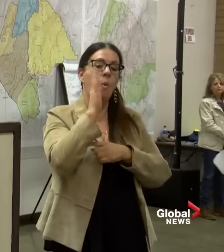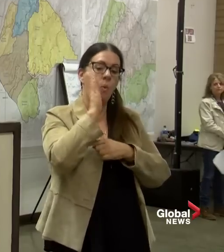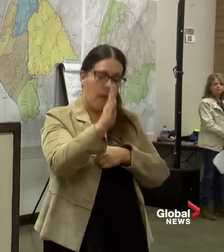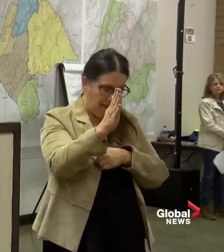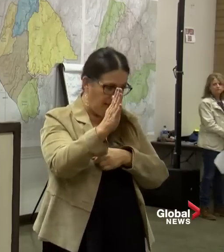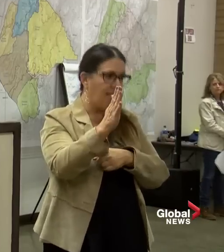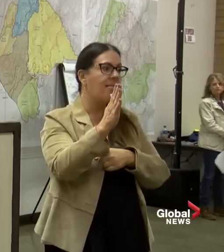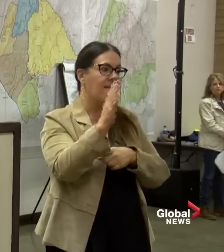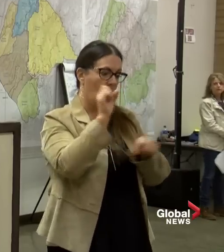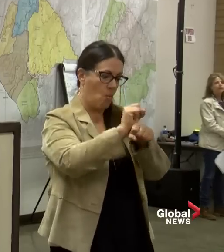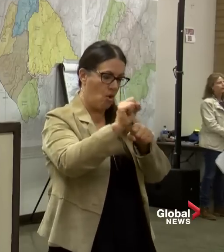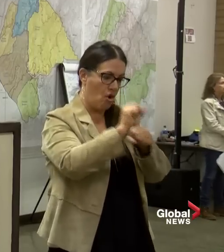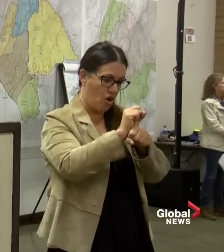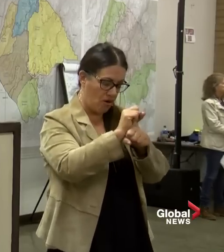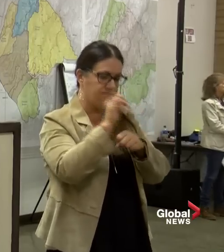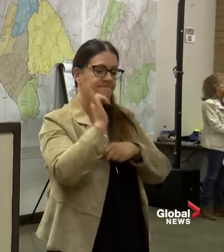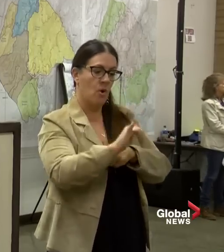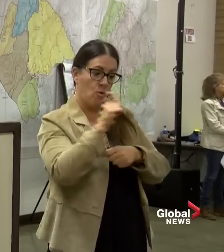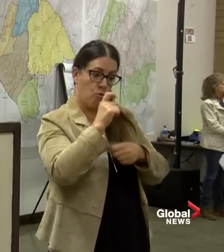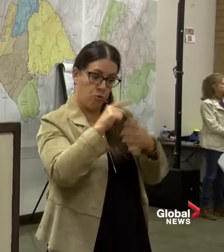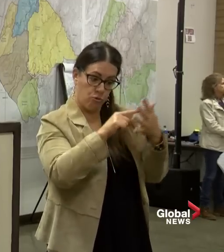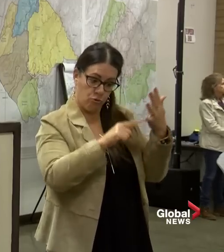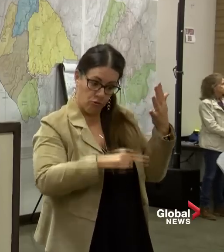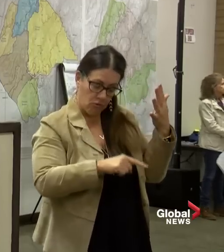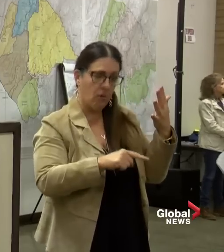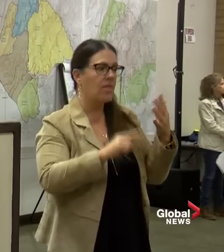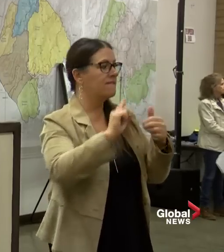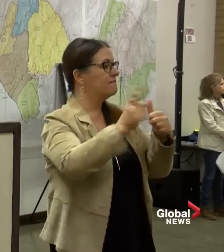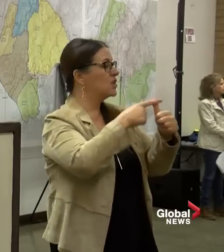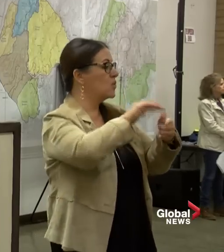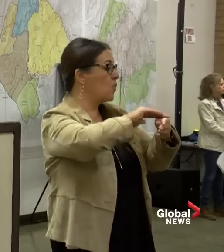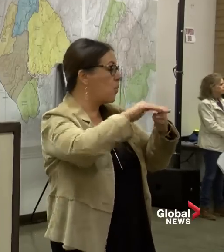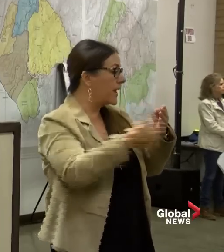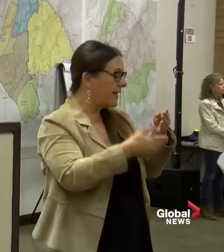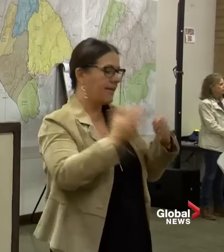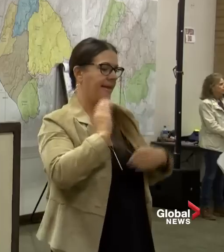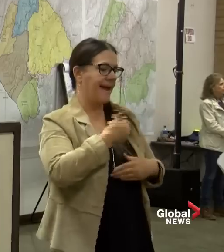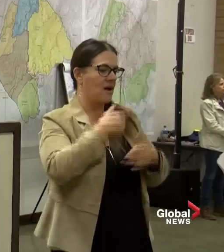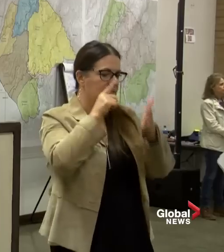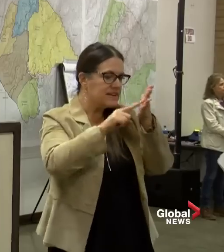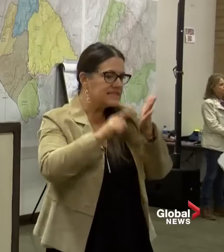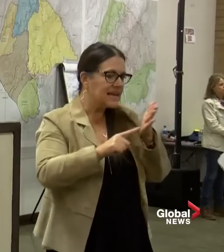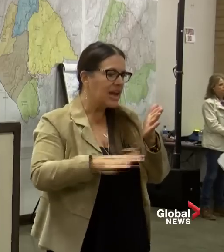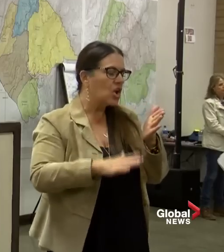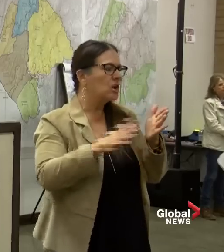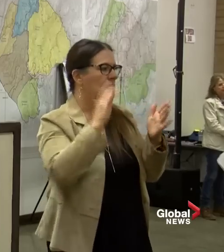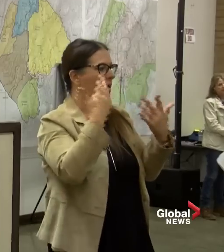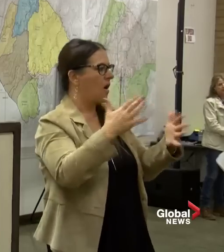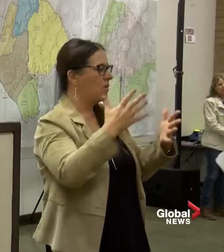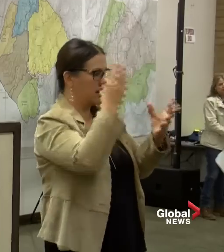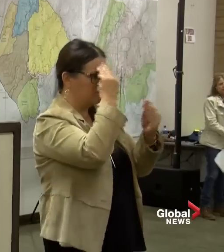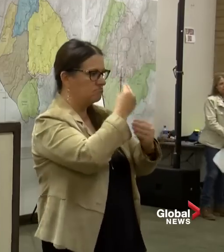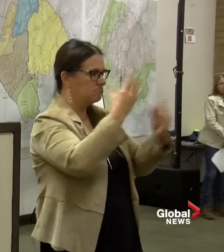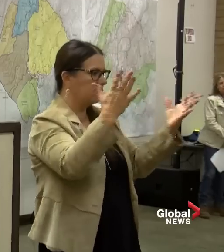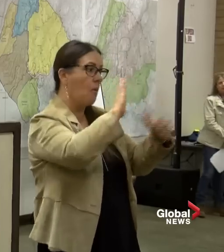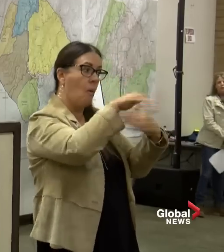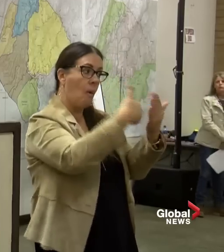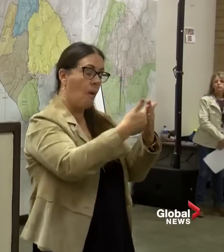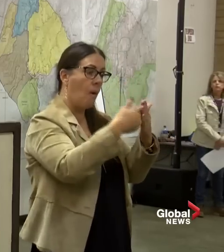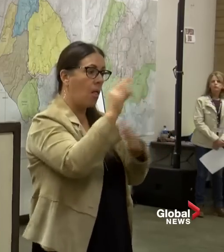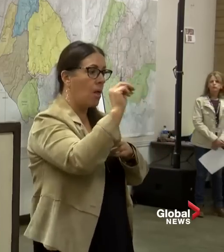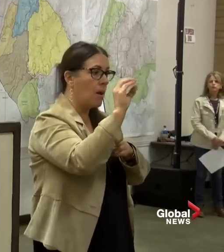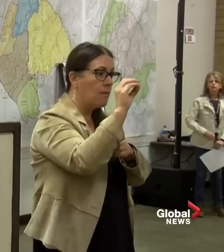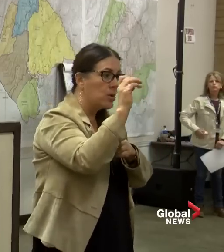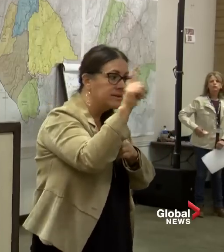gouging. The first weekend after the fire, sent out investigators to inform all motels, hotels,